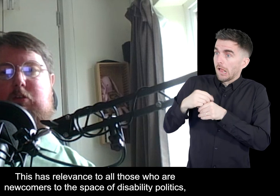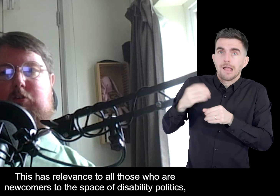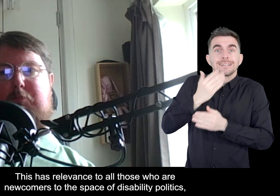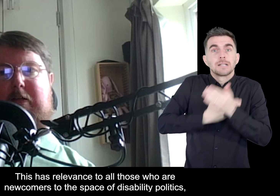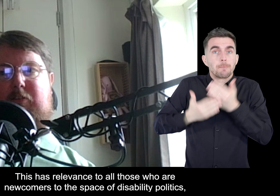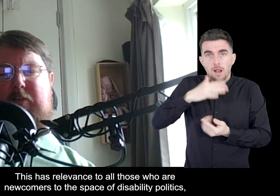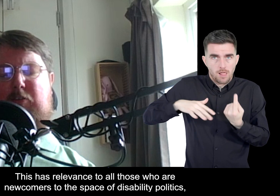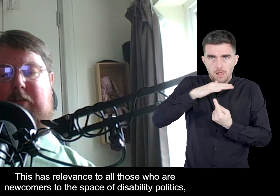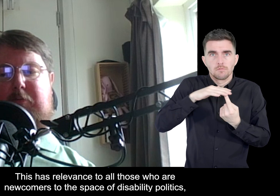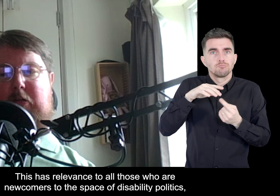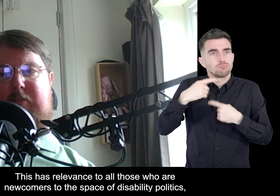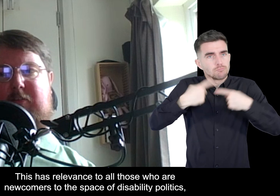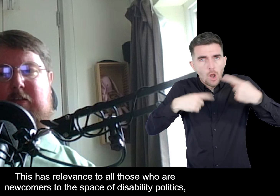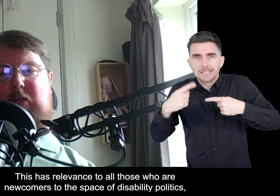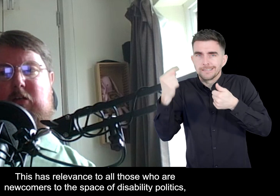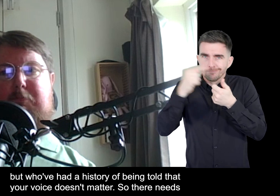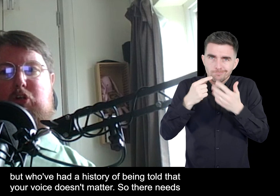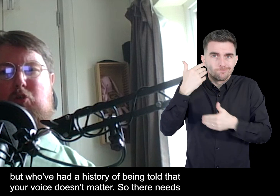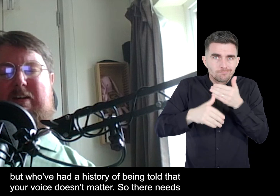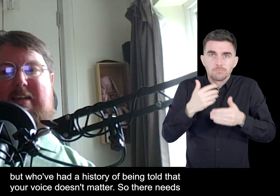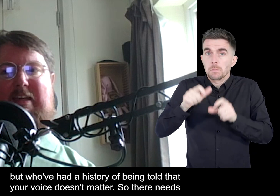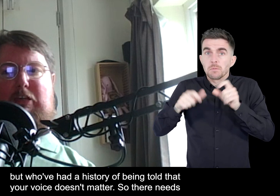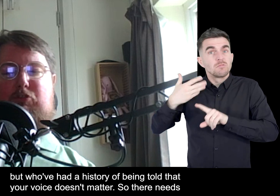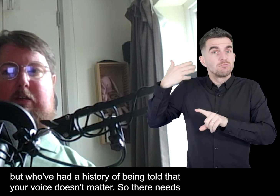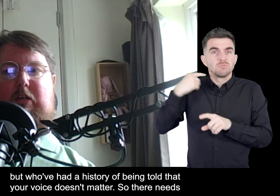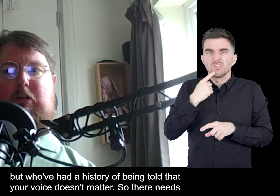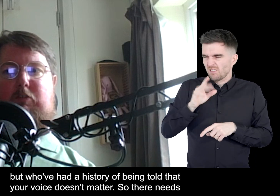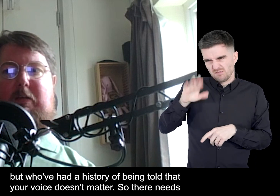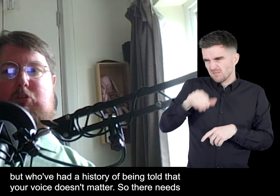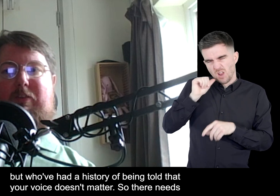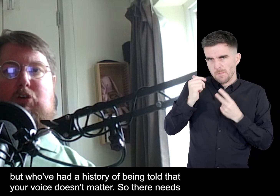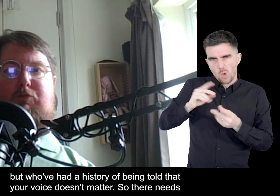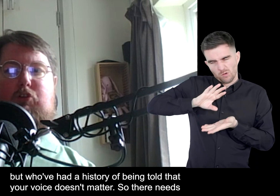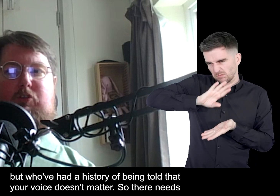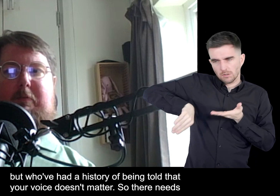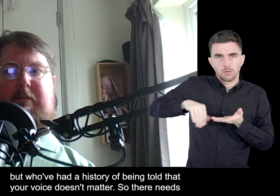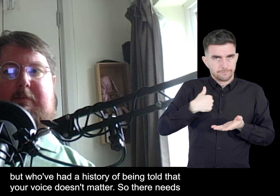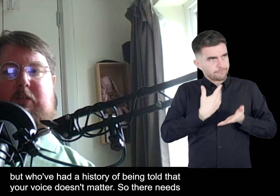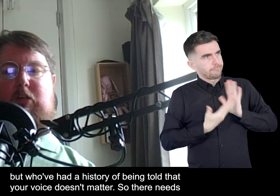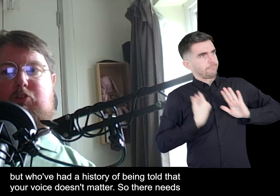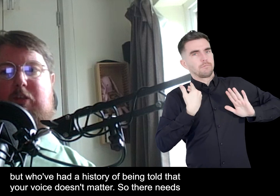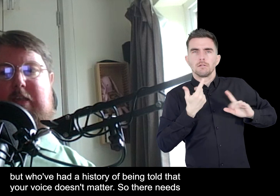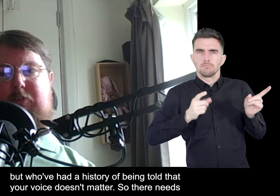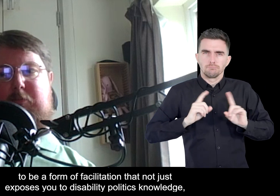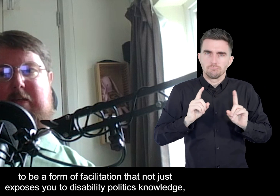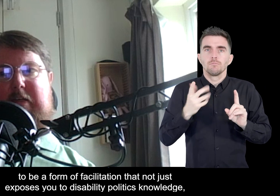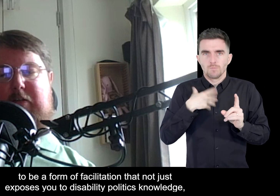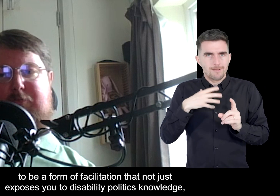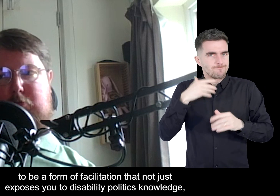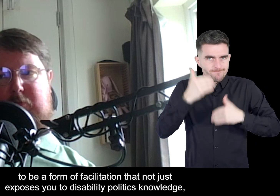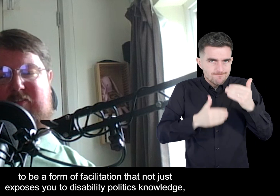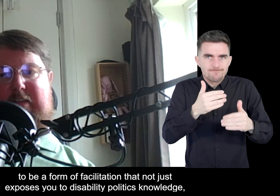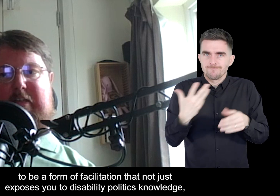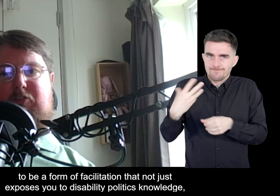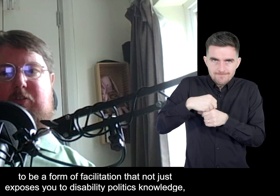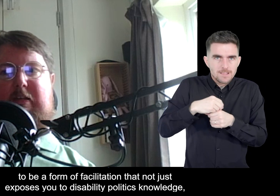newcomers to the space of disability politics, but who have had a history of being told that your voice doesn't matter. So there needs to be a